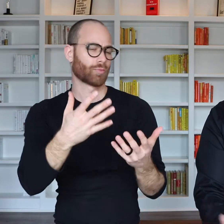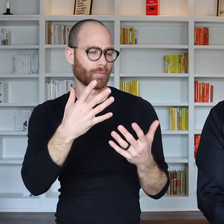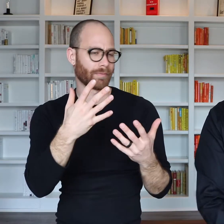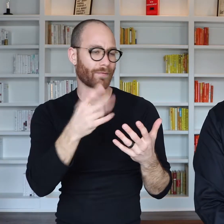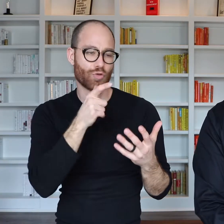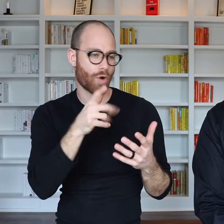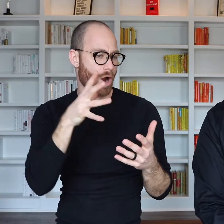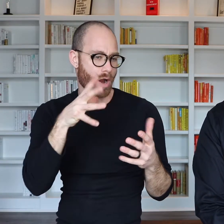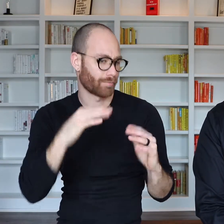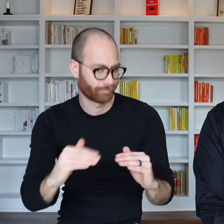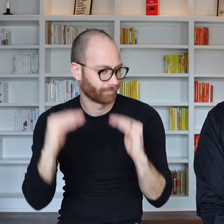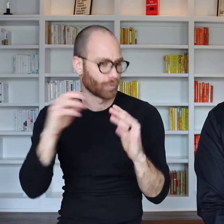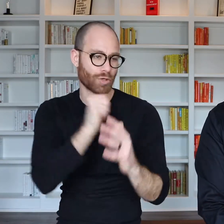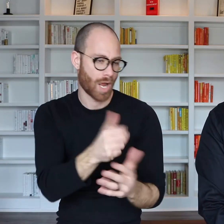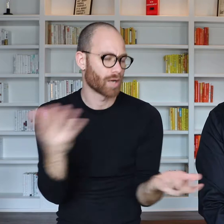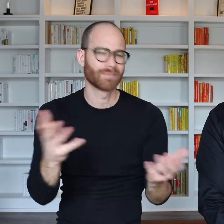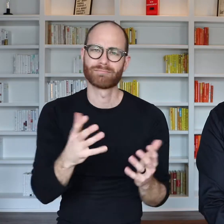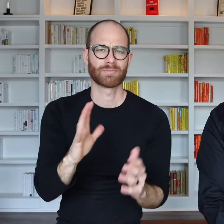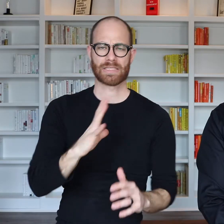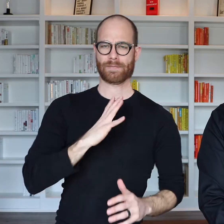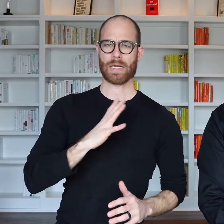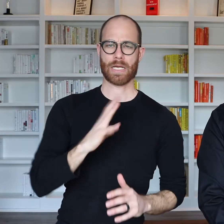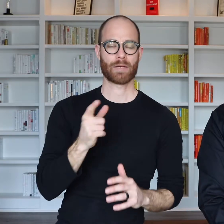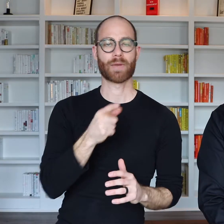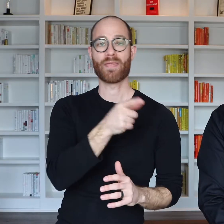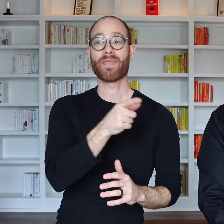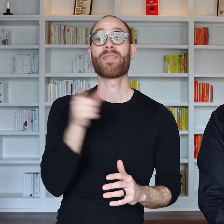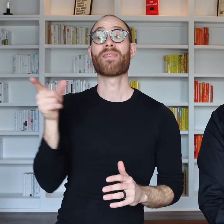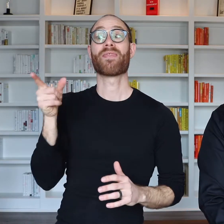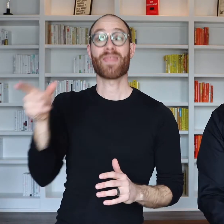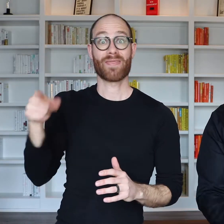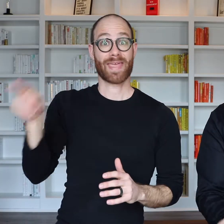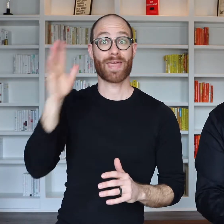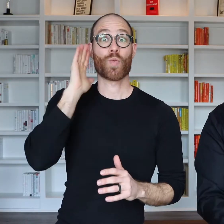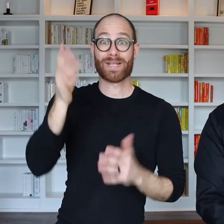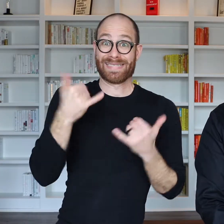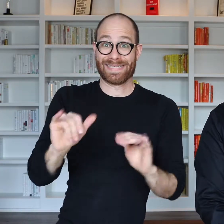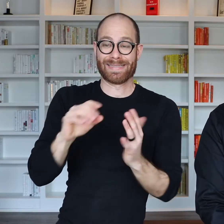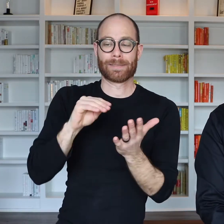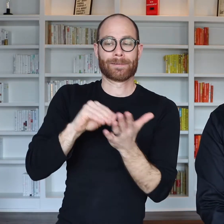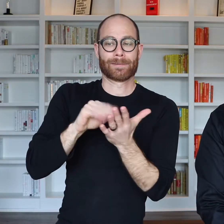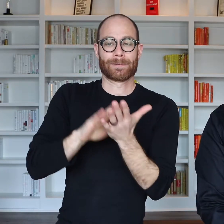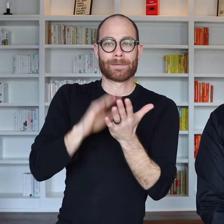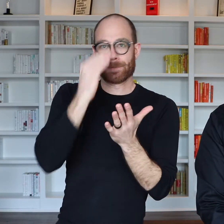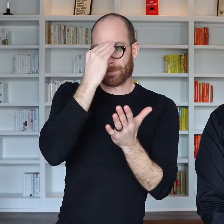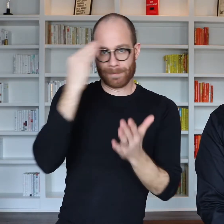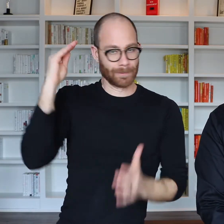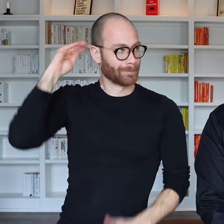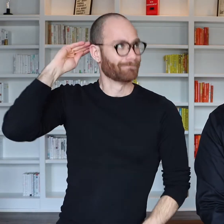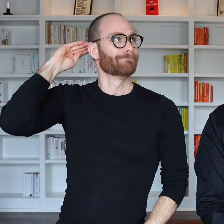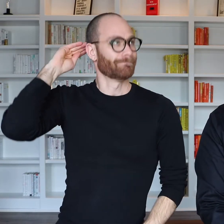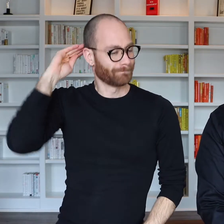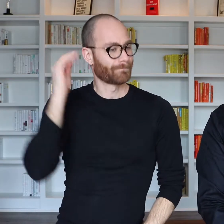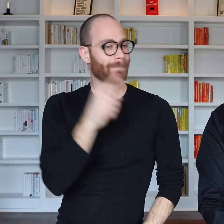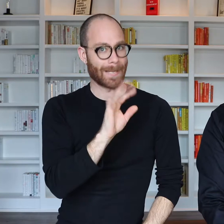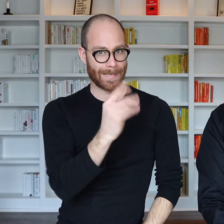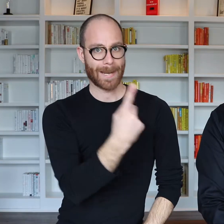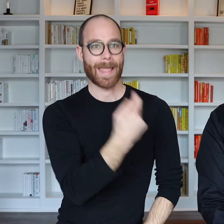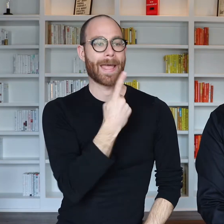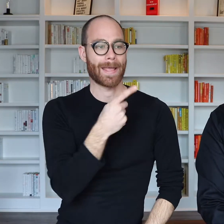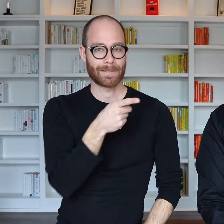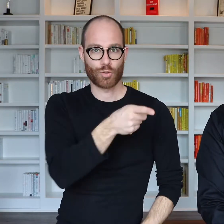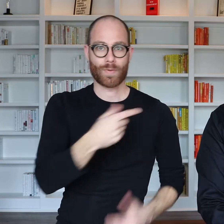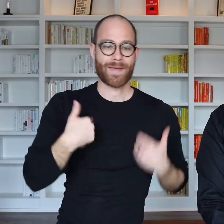fine, because I promise you what they will do is take note that you asked. To go back to that first part, they will take note that you were passionate enough